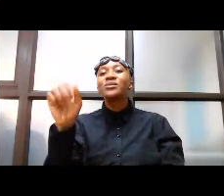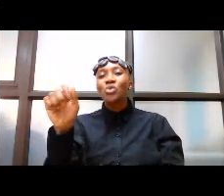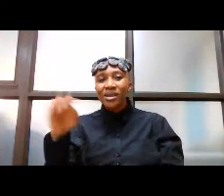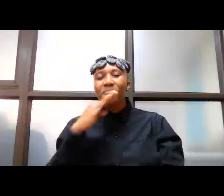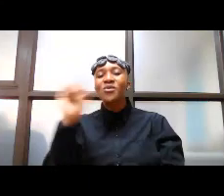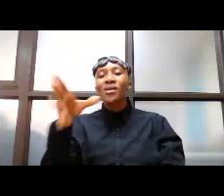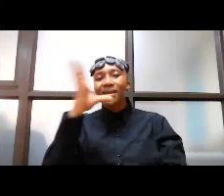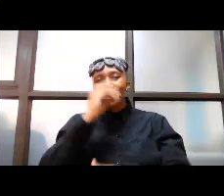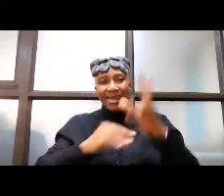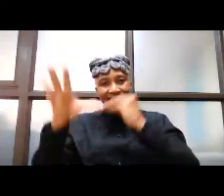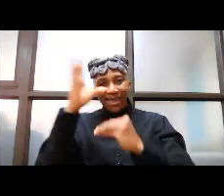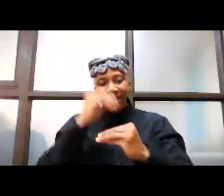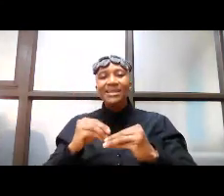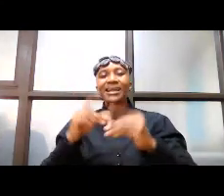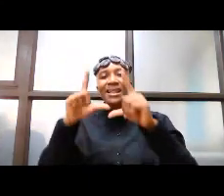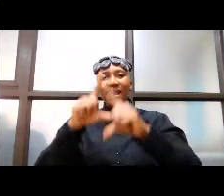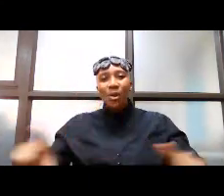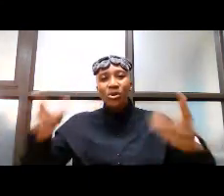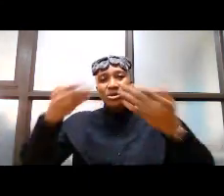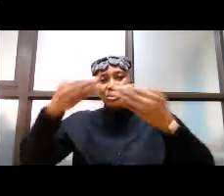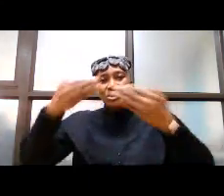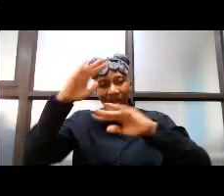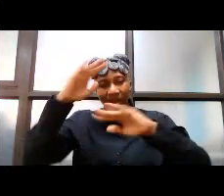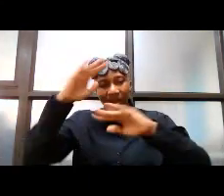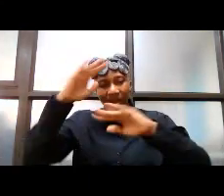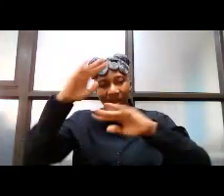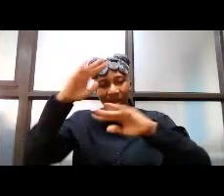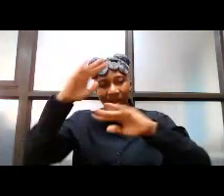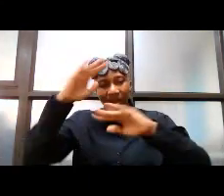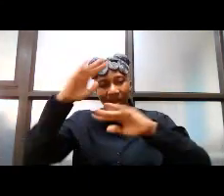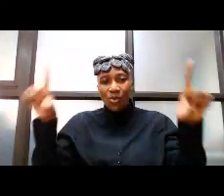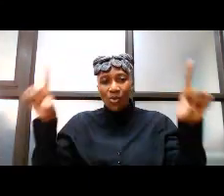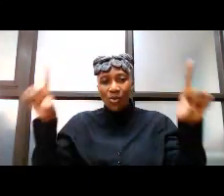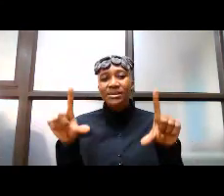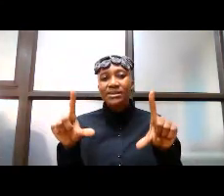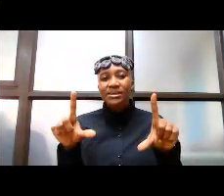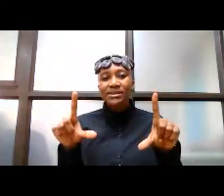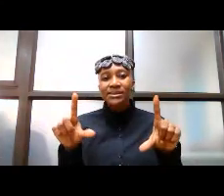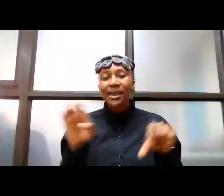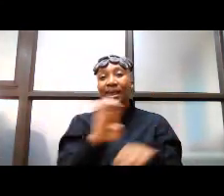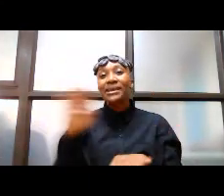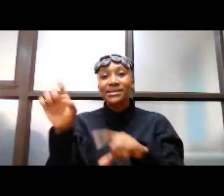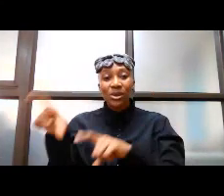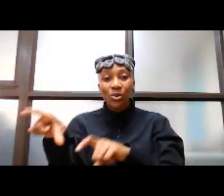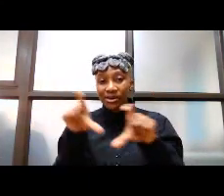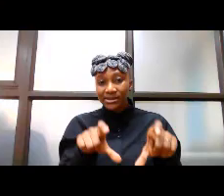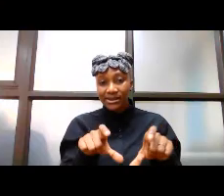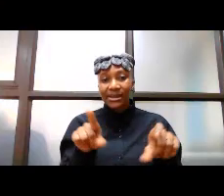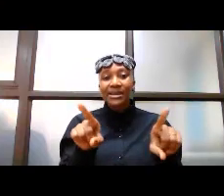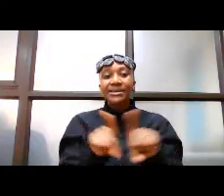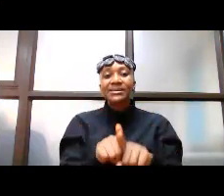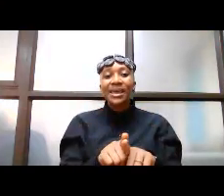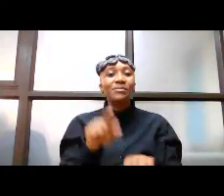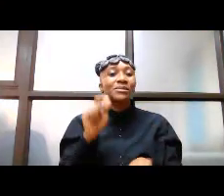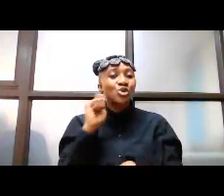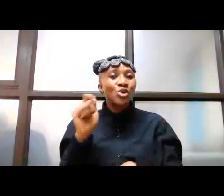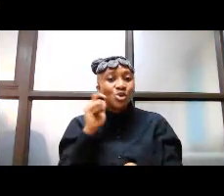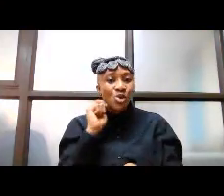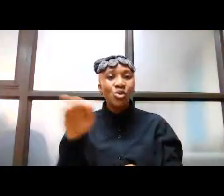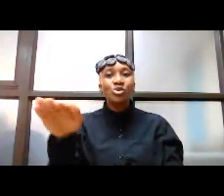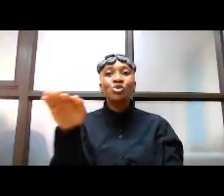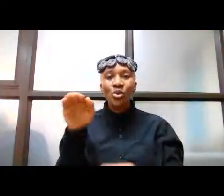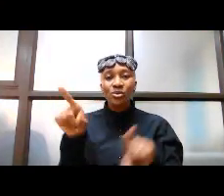of their home language, and then they saw us in in Eastern Cape to be South Cape and then Zulu and so on. But then you